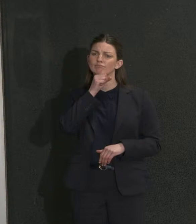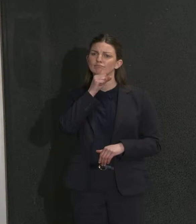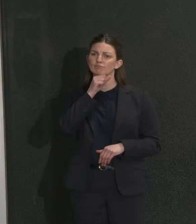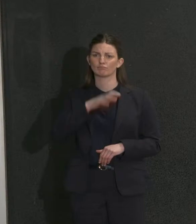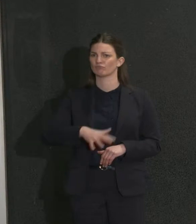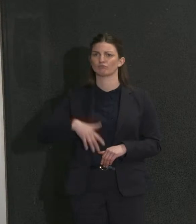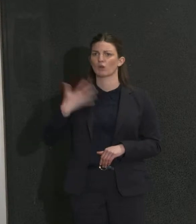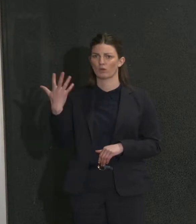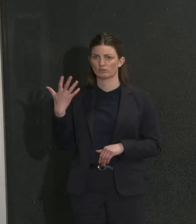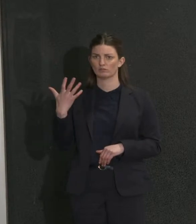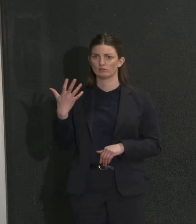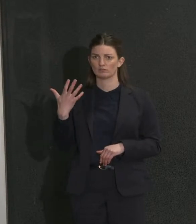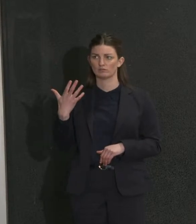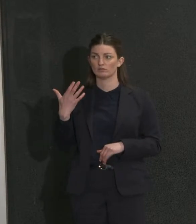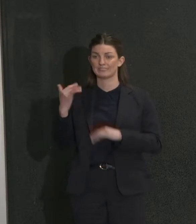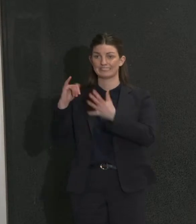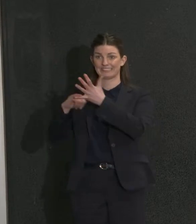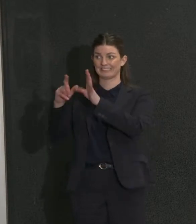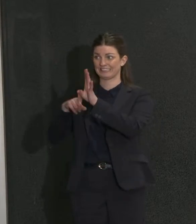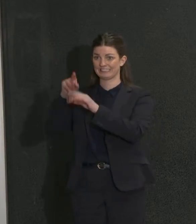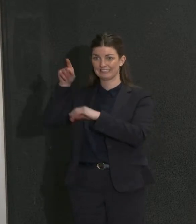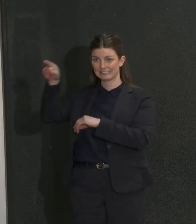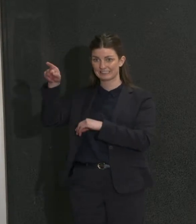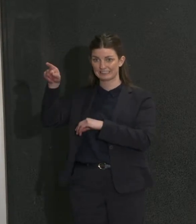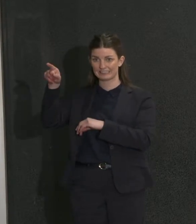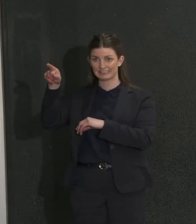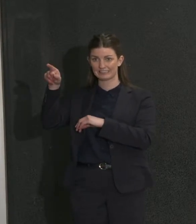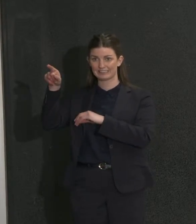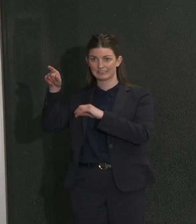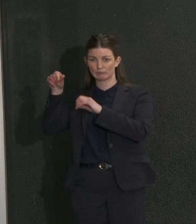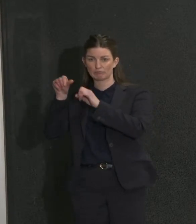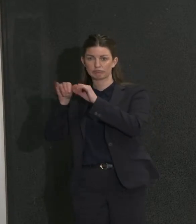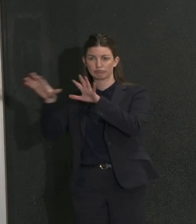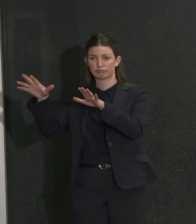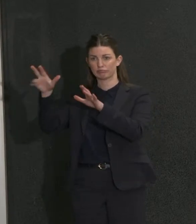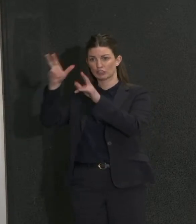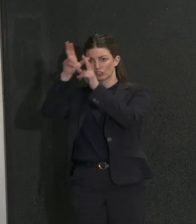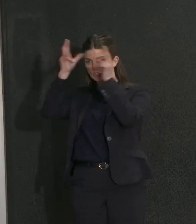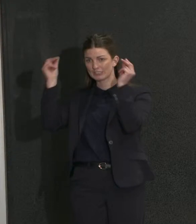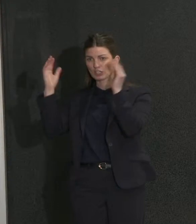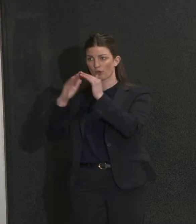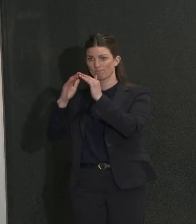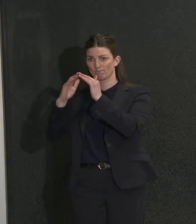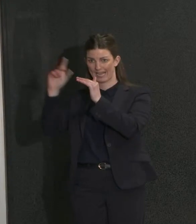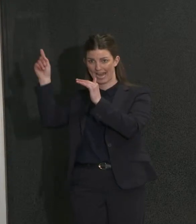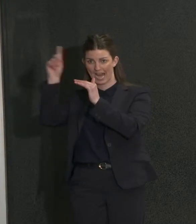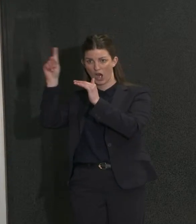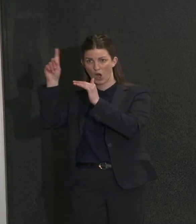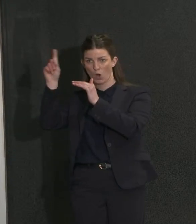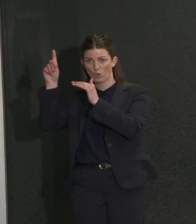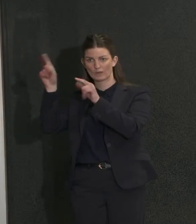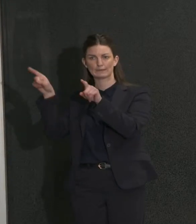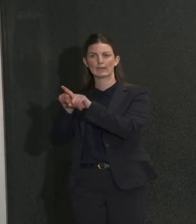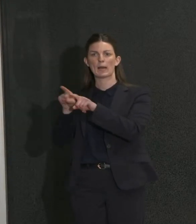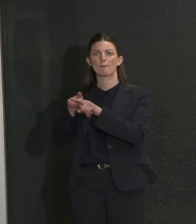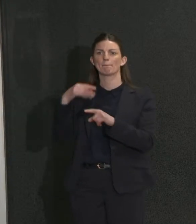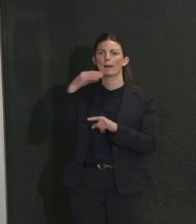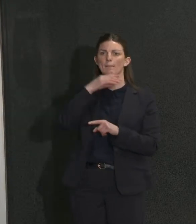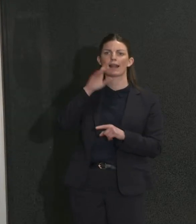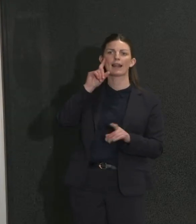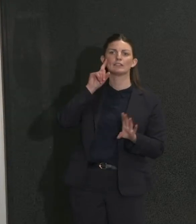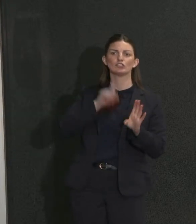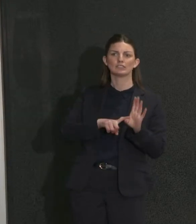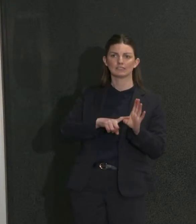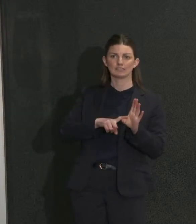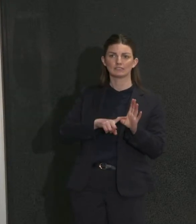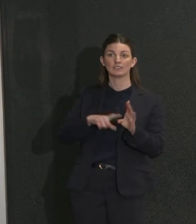aged care in Sydney as it did here in Melbourne, principally because those people